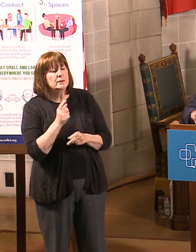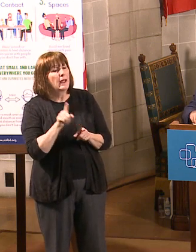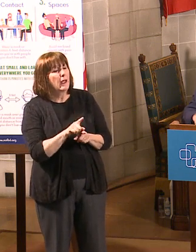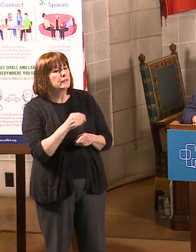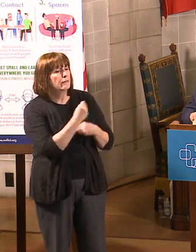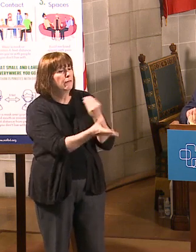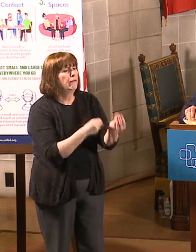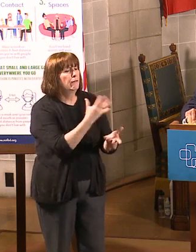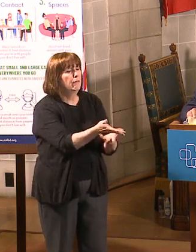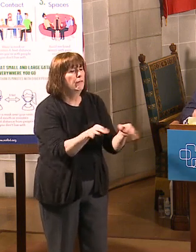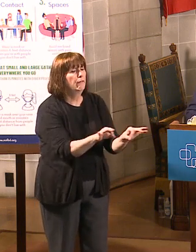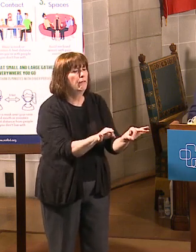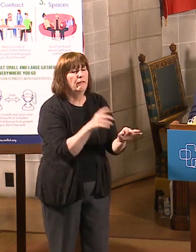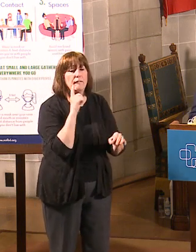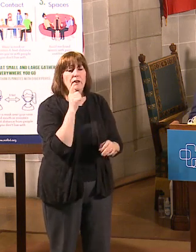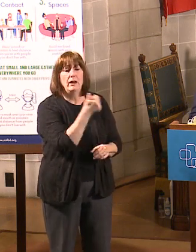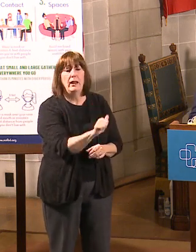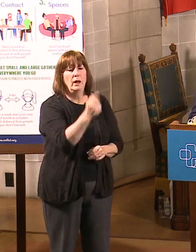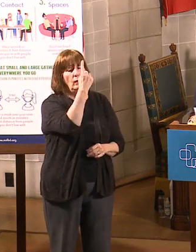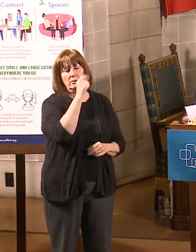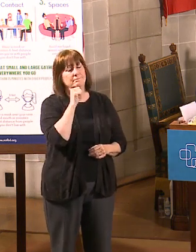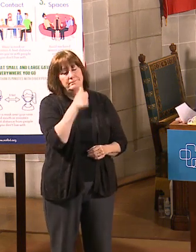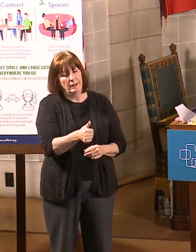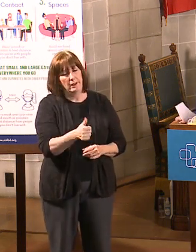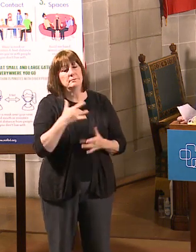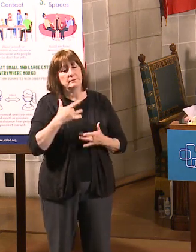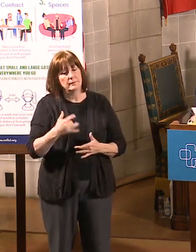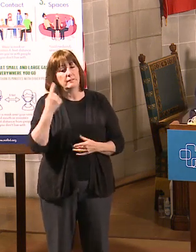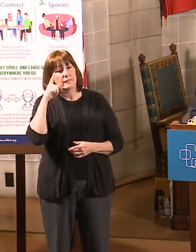prophylactic medication for that reason.